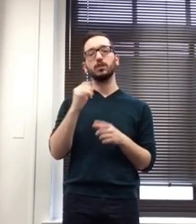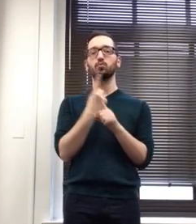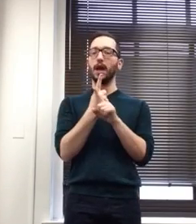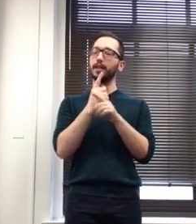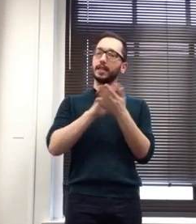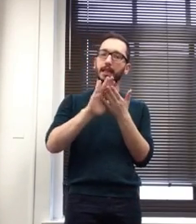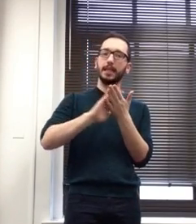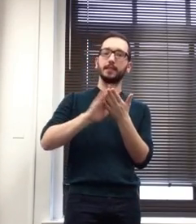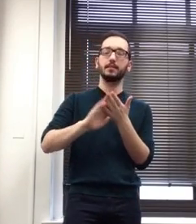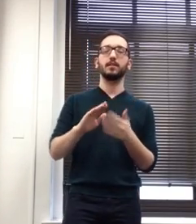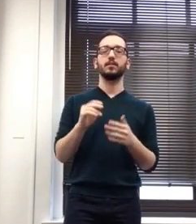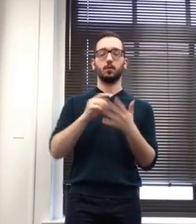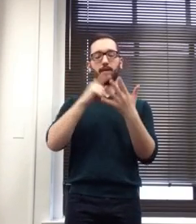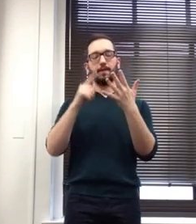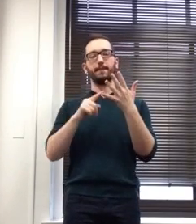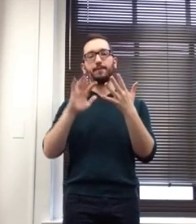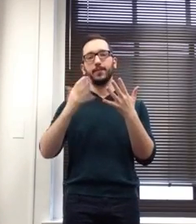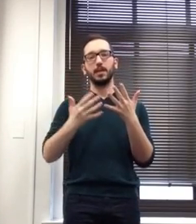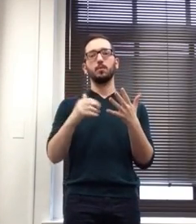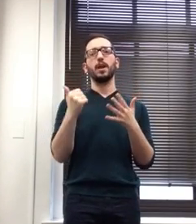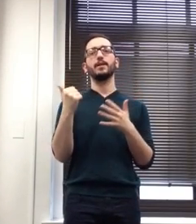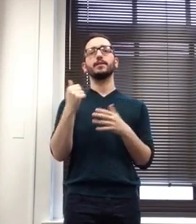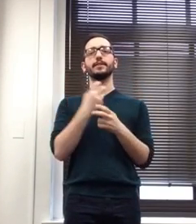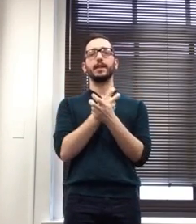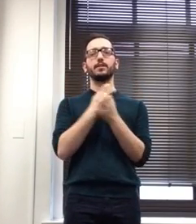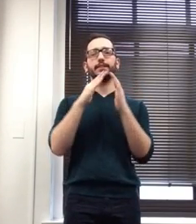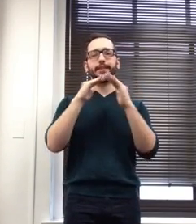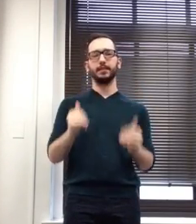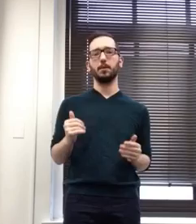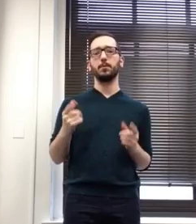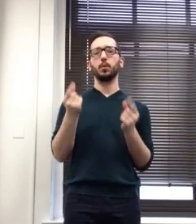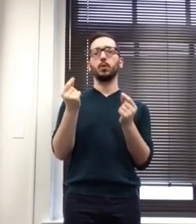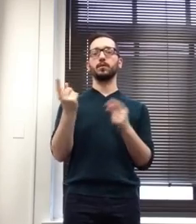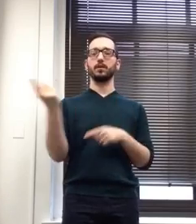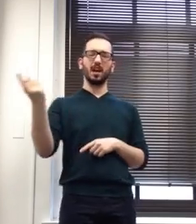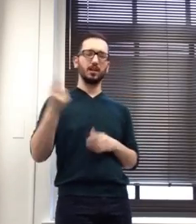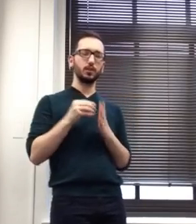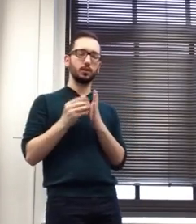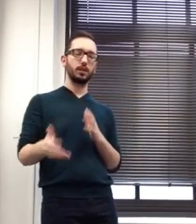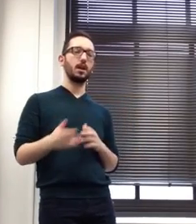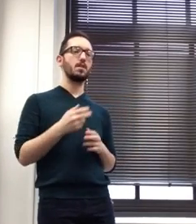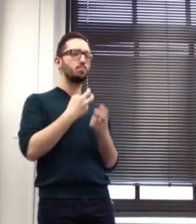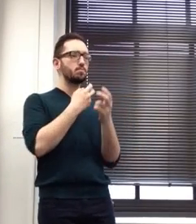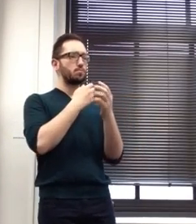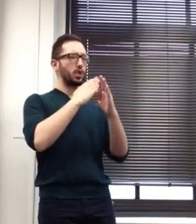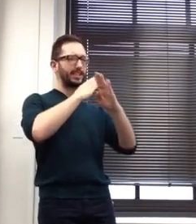system is going to do for us, Brad? It protects us. Okay, good. It protects us. How does it protect